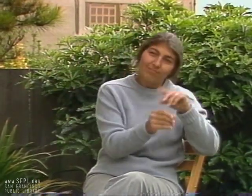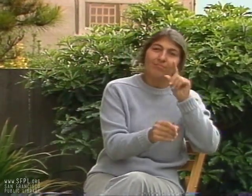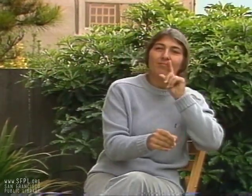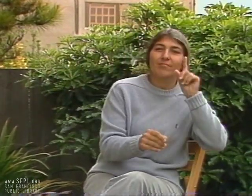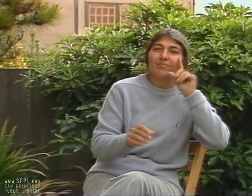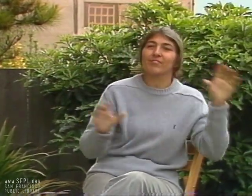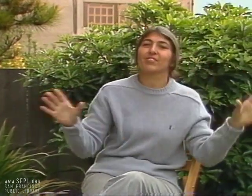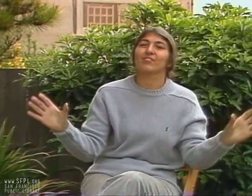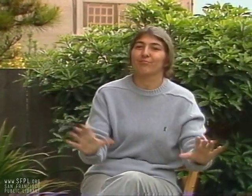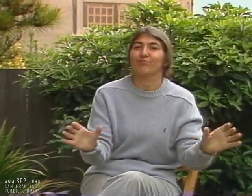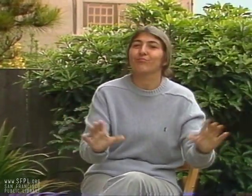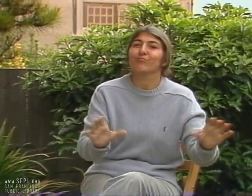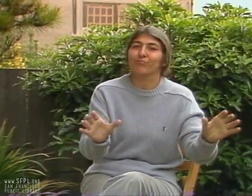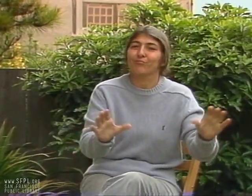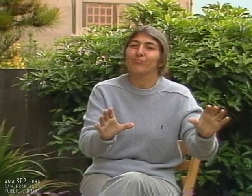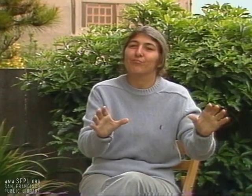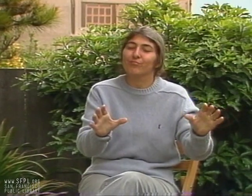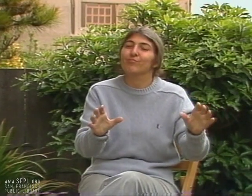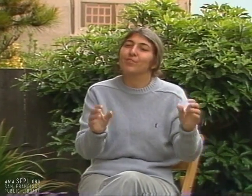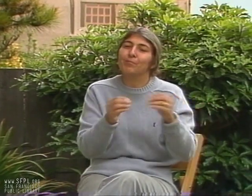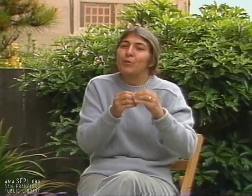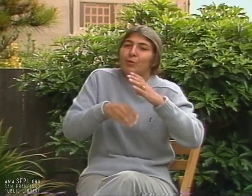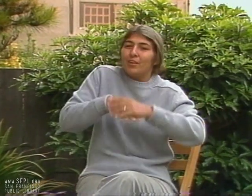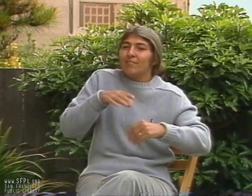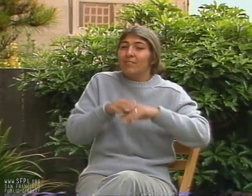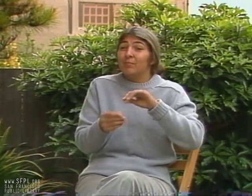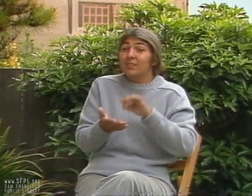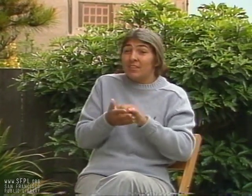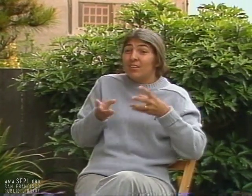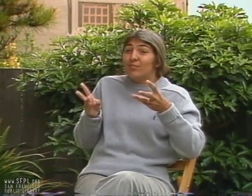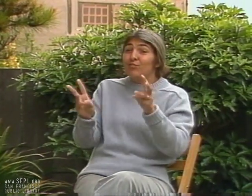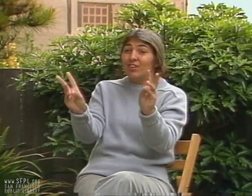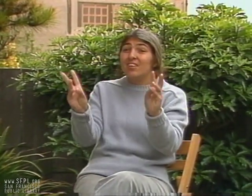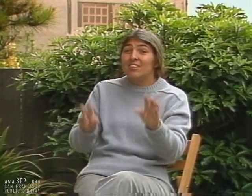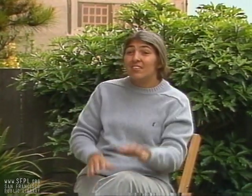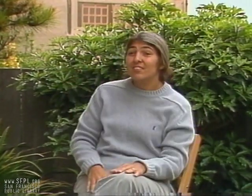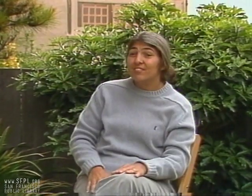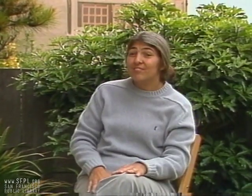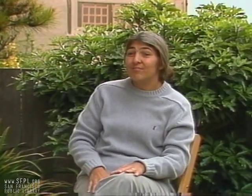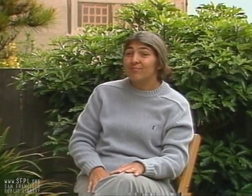me, it's more important to devote myself to the deaf movement than the Indian movement.